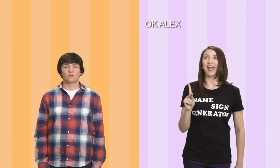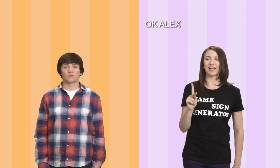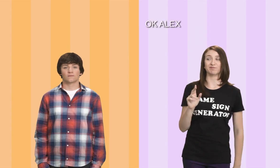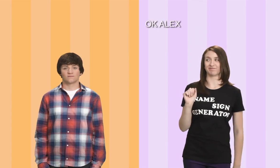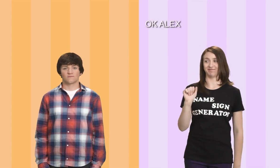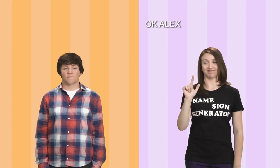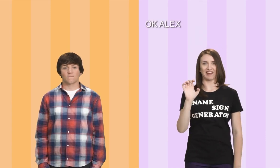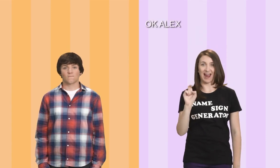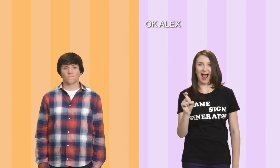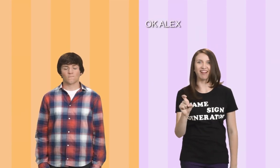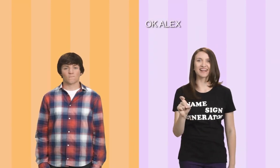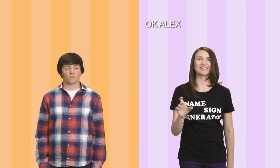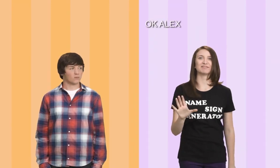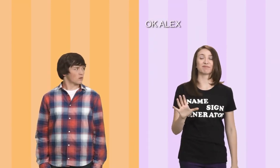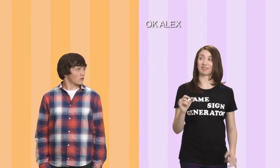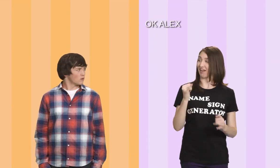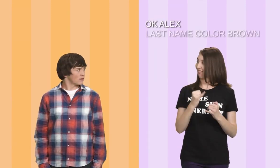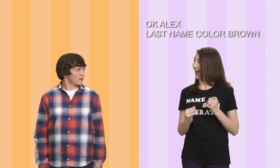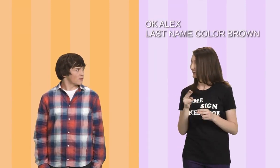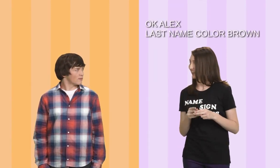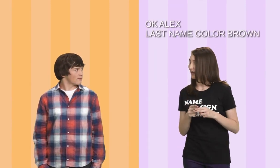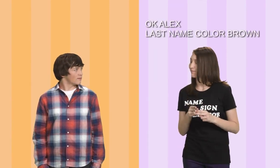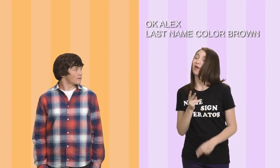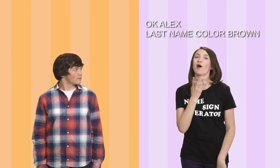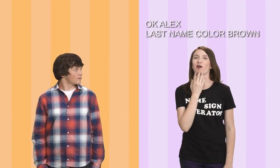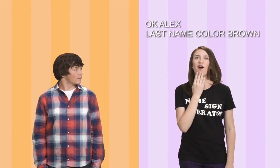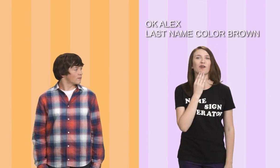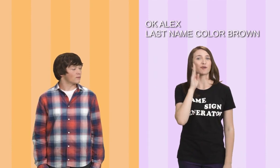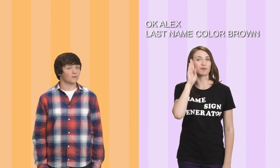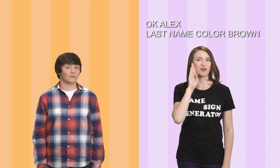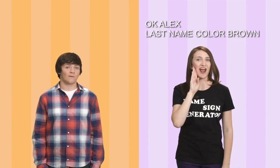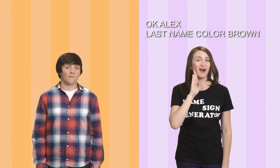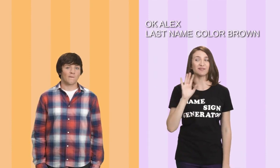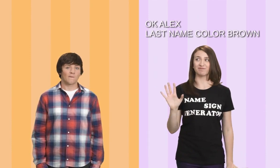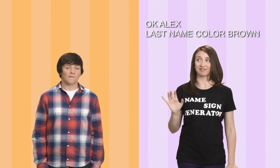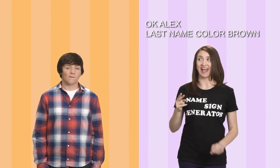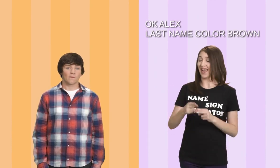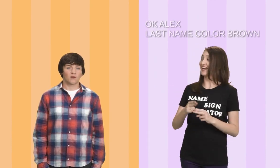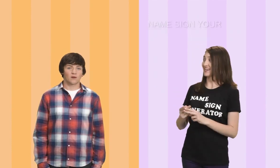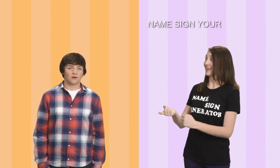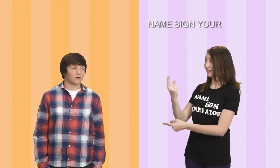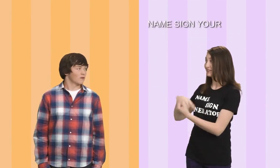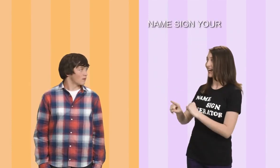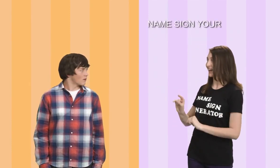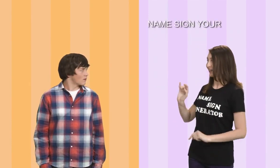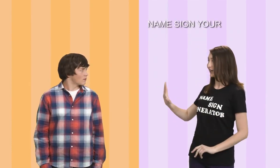Okay, Alex, last name, color brown. Name sign